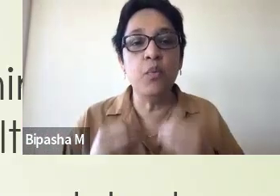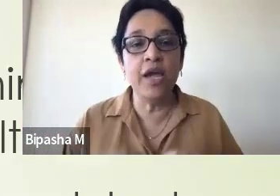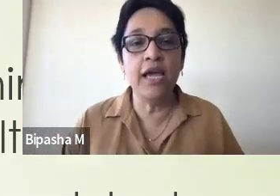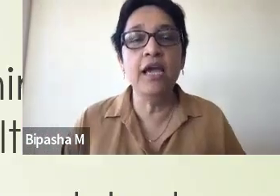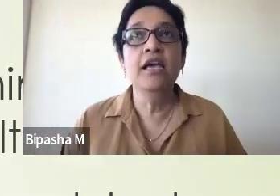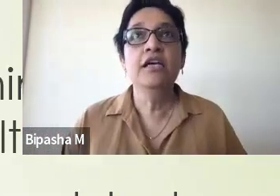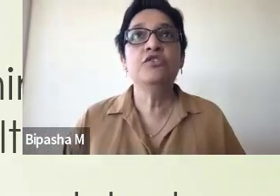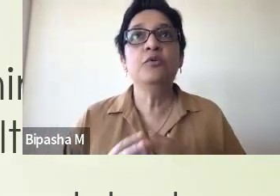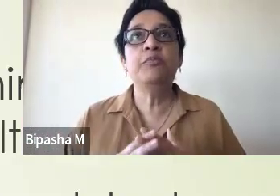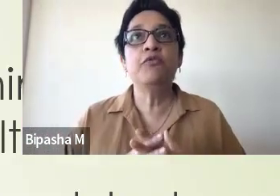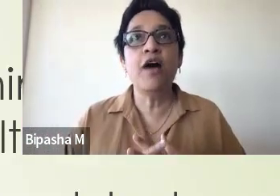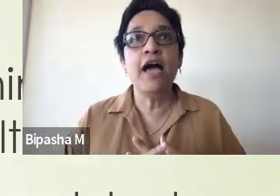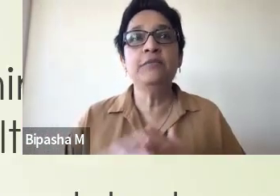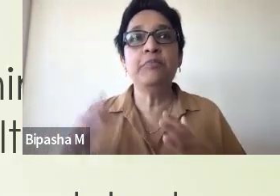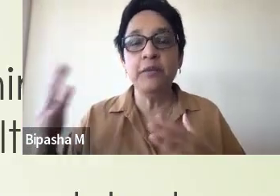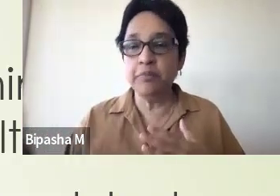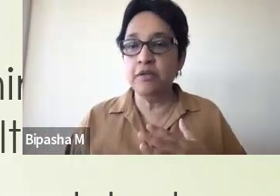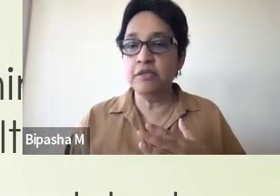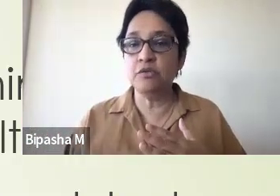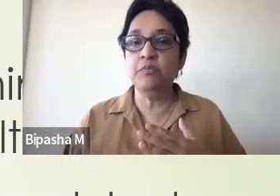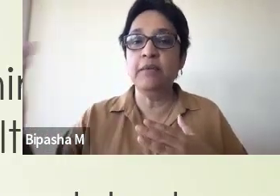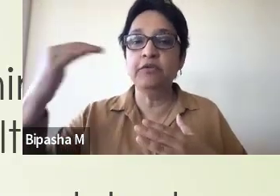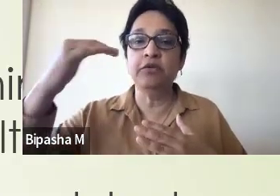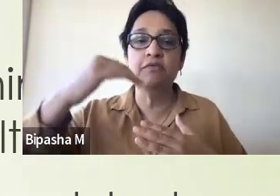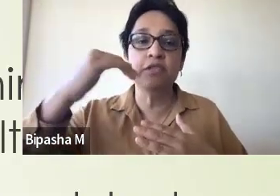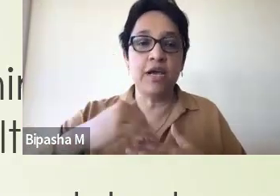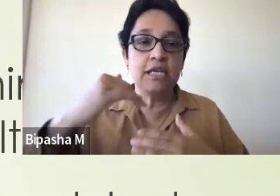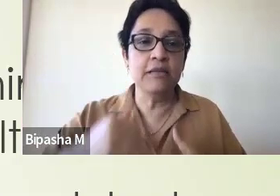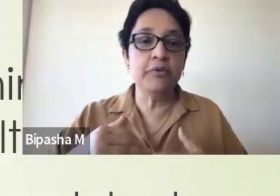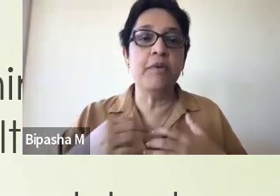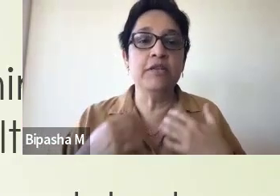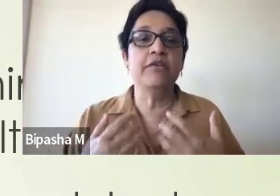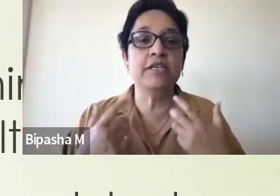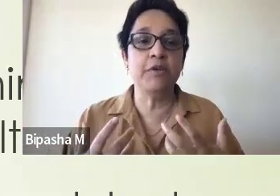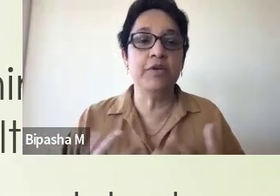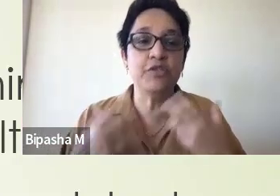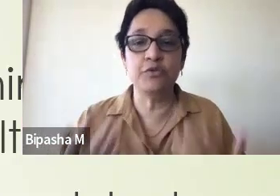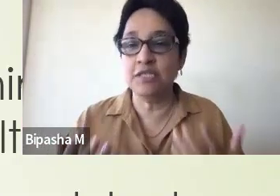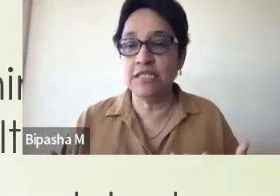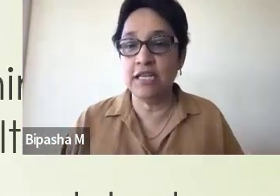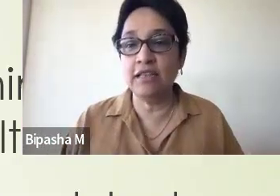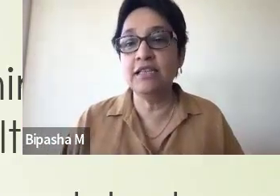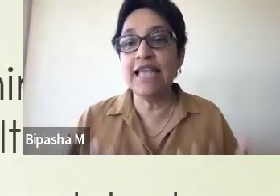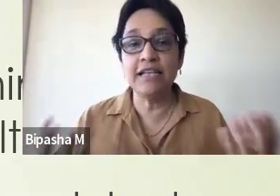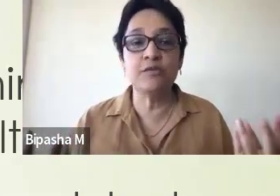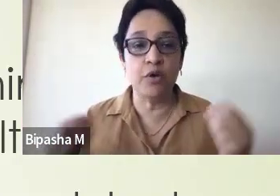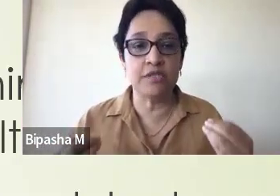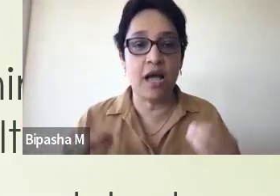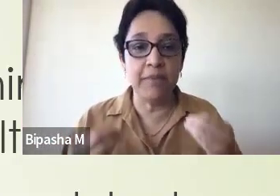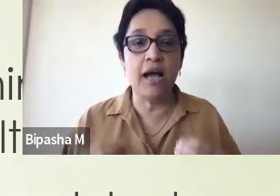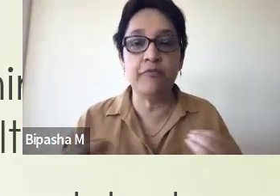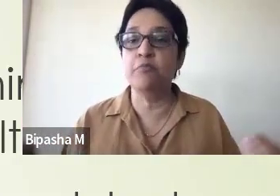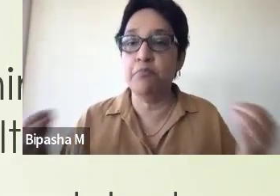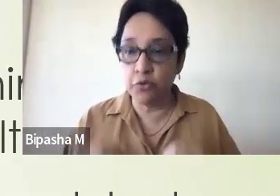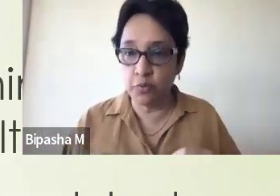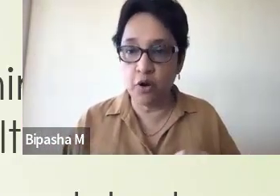there a way to provide people to be able to give direct input about their experience to the state? I think that's what's